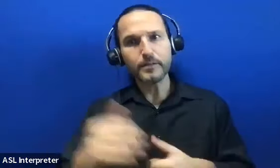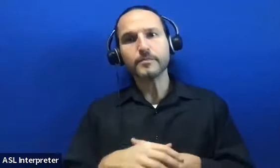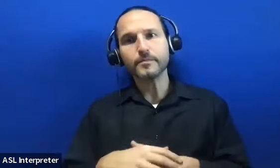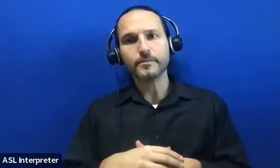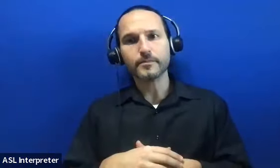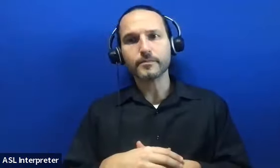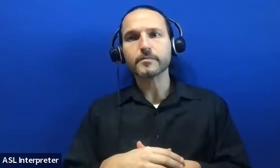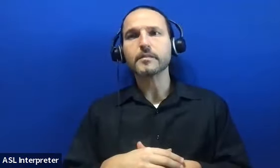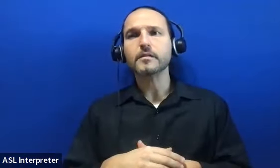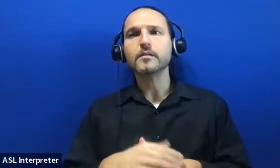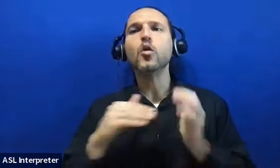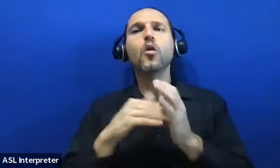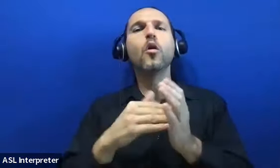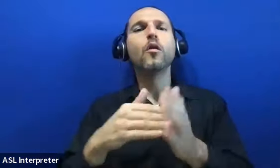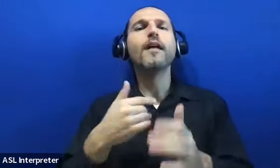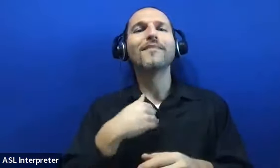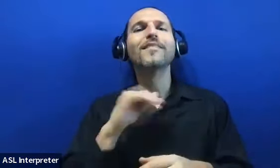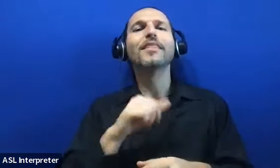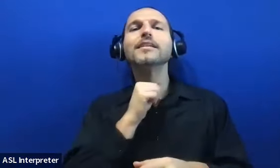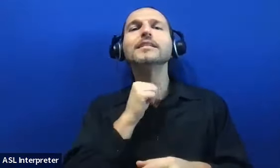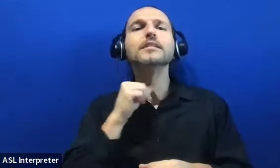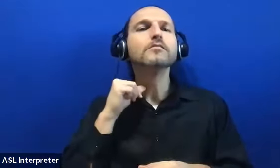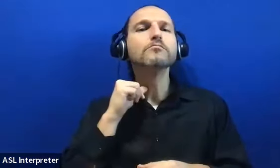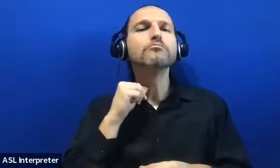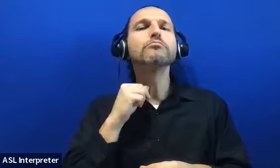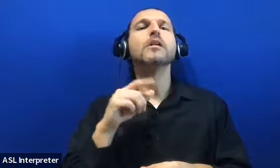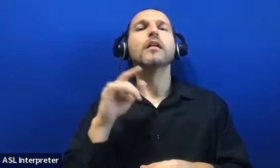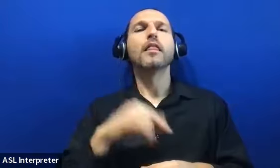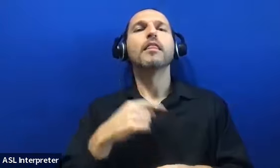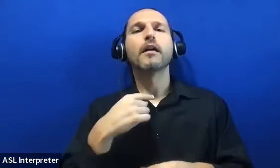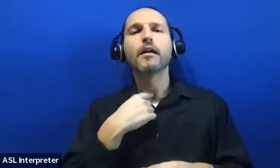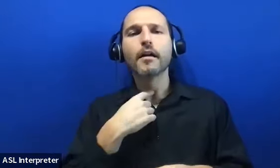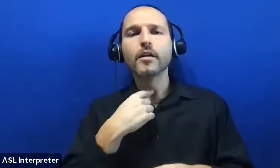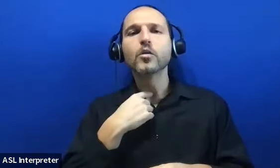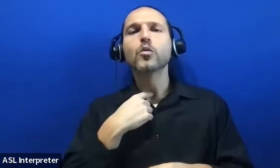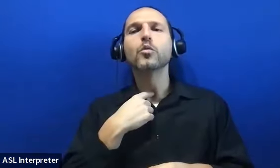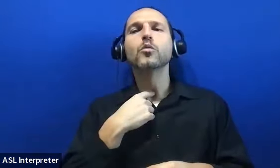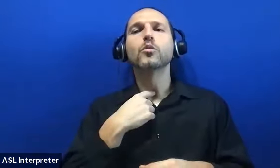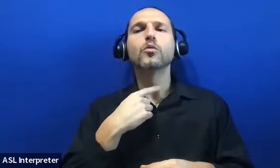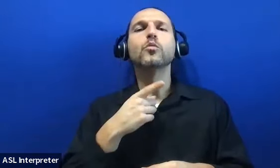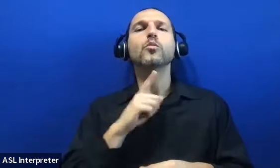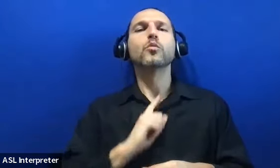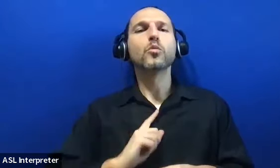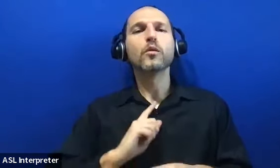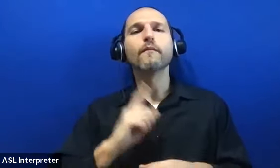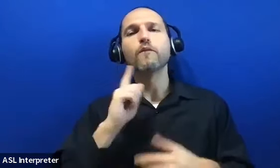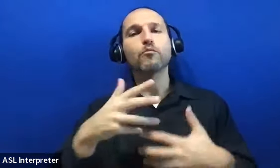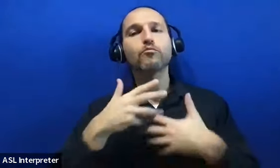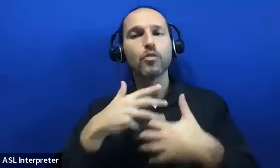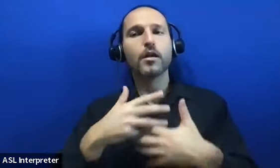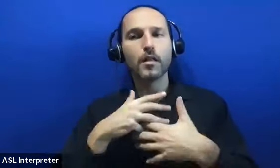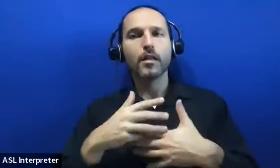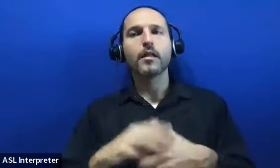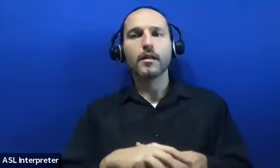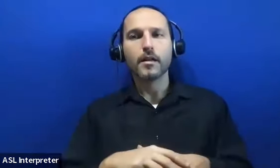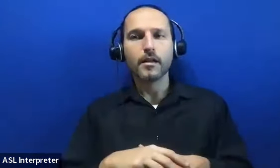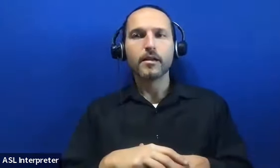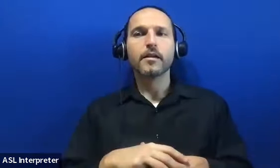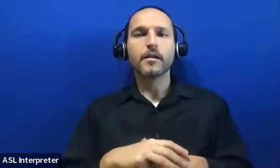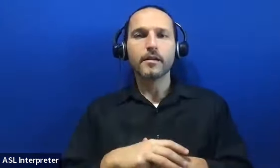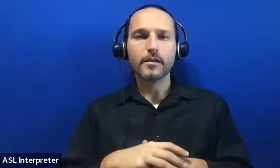often or commonly have a tracheostomy tube to help them breathe. And once we insert that tube, which is an opening into